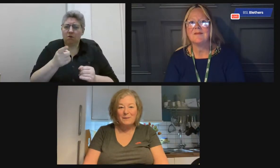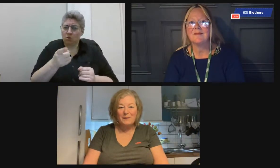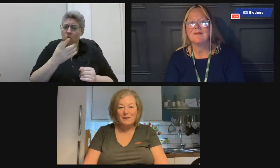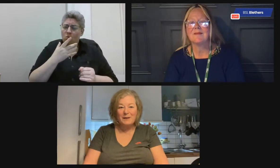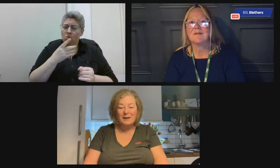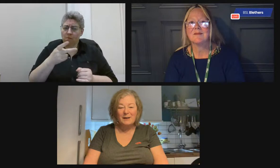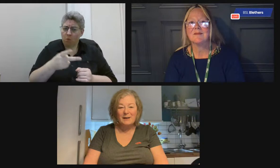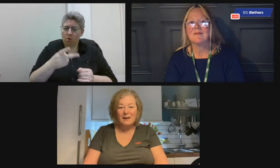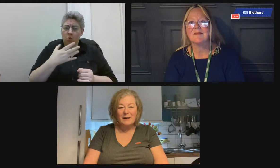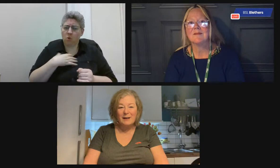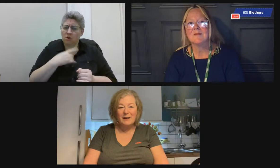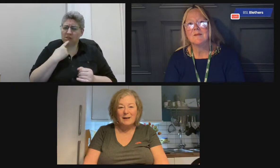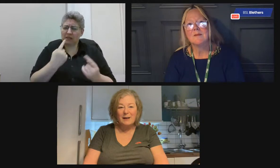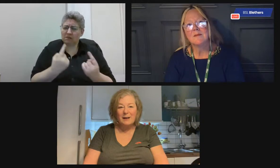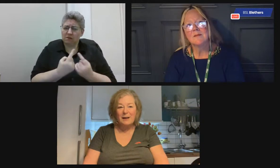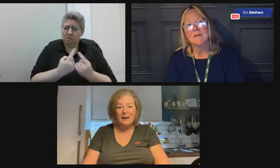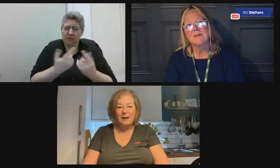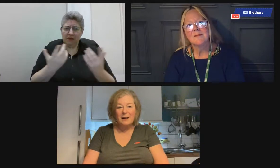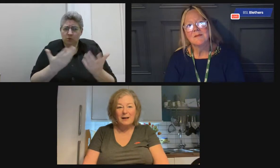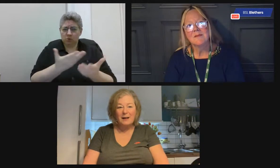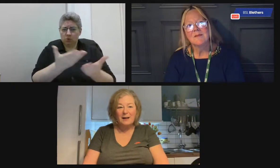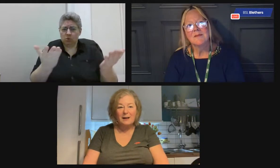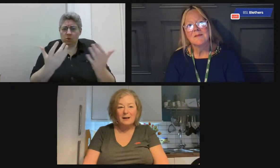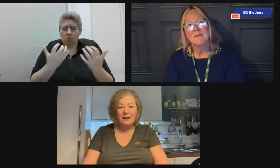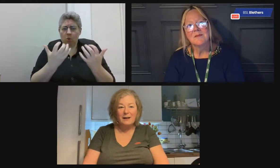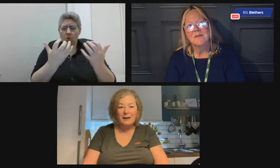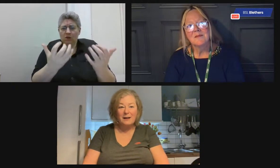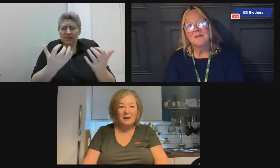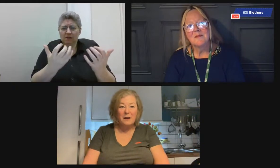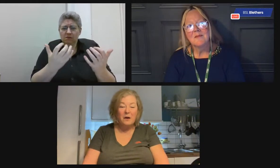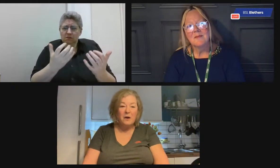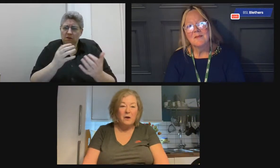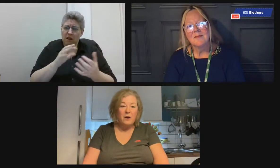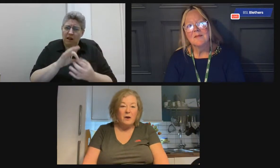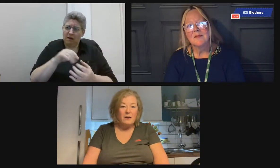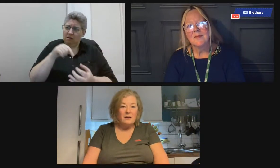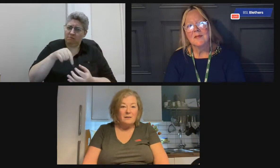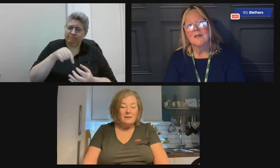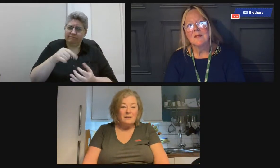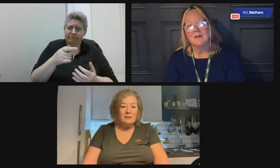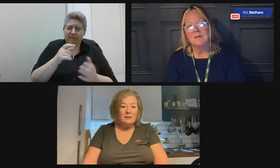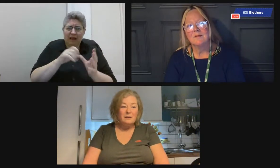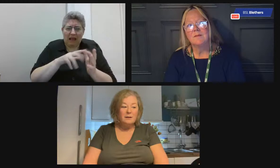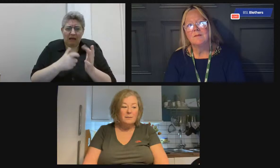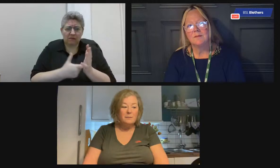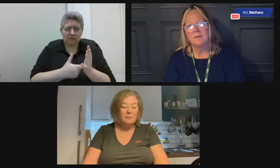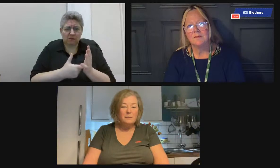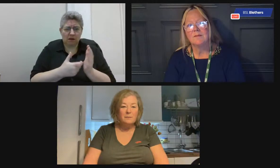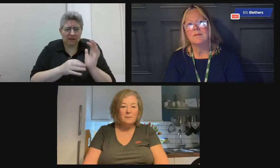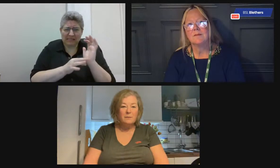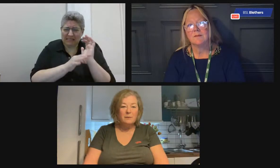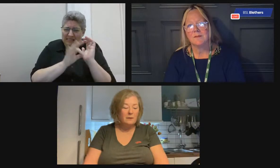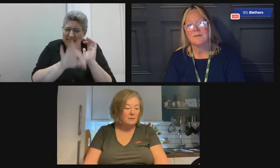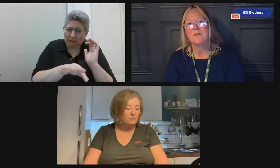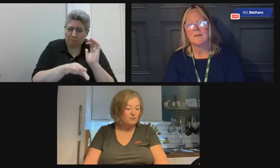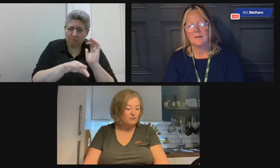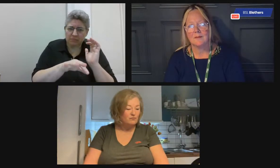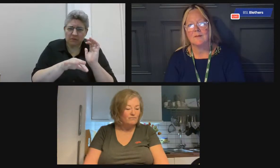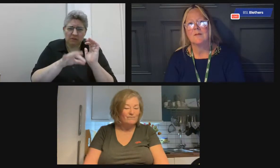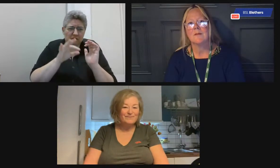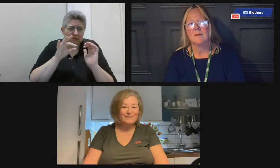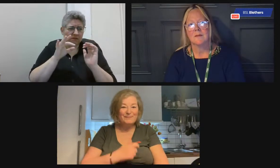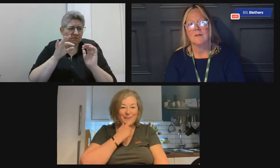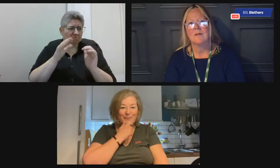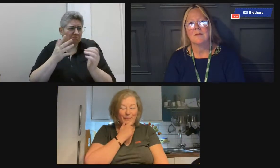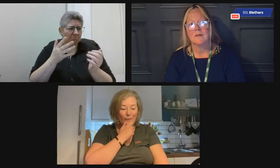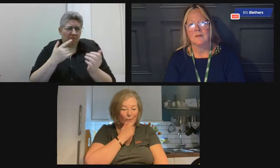MacMillans do the same thing. So just finally, anything that either of you would like to say to our audience here tonight